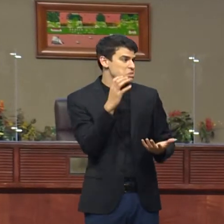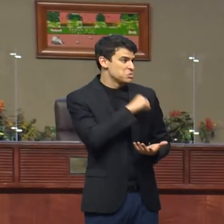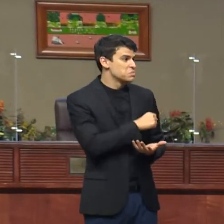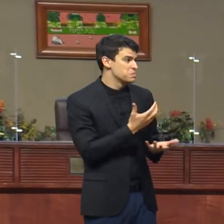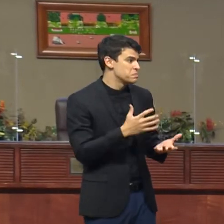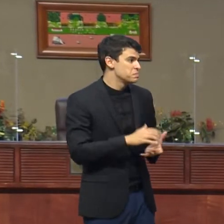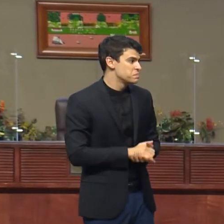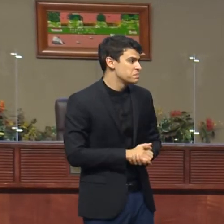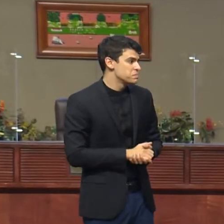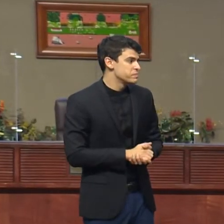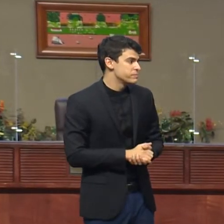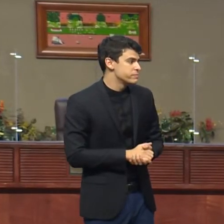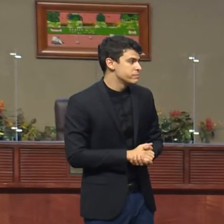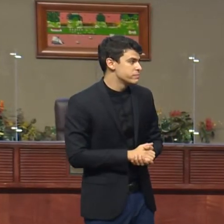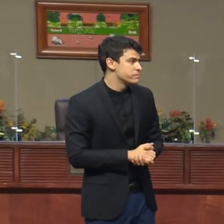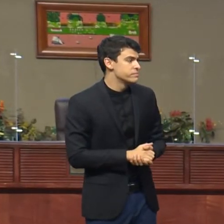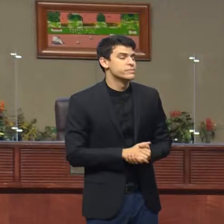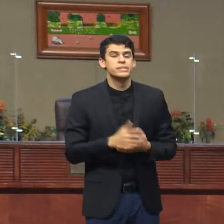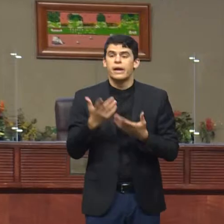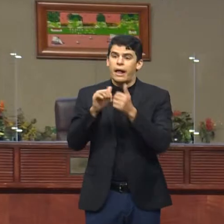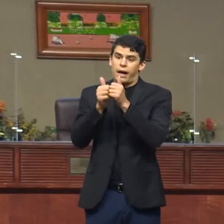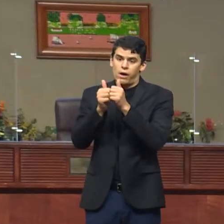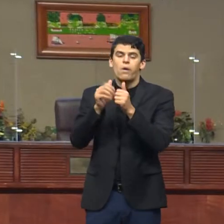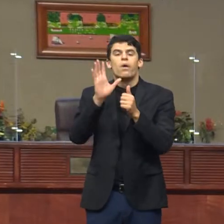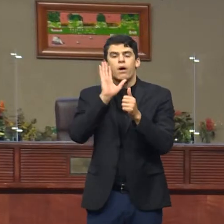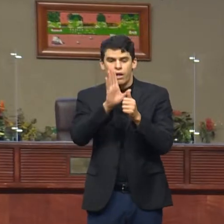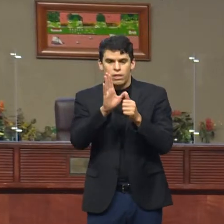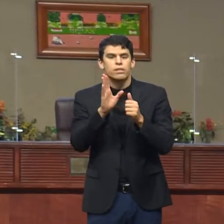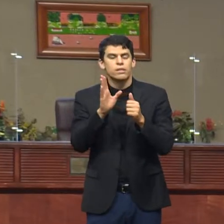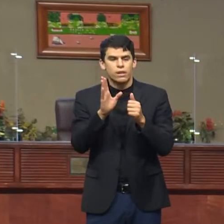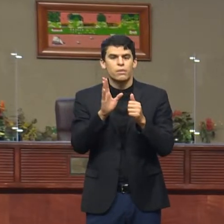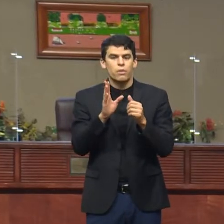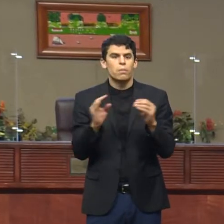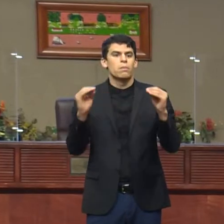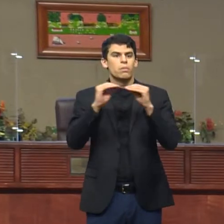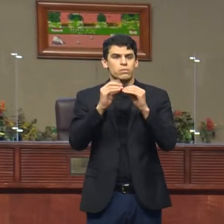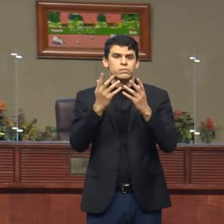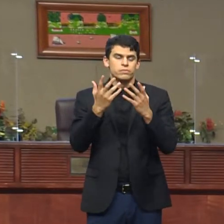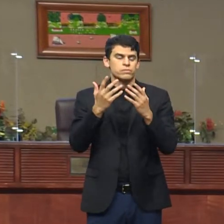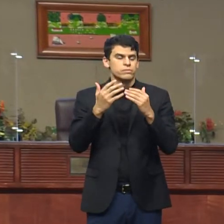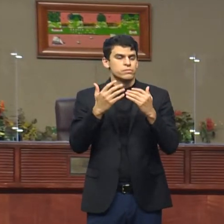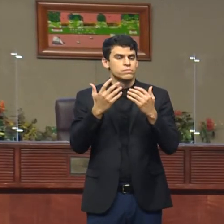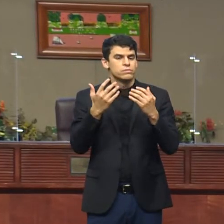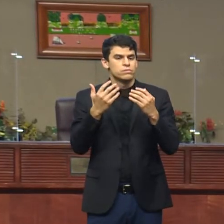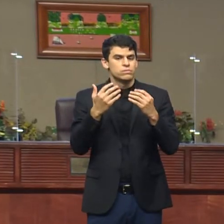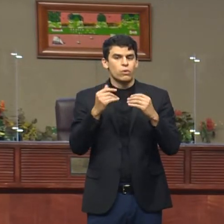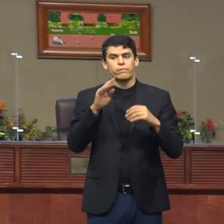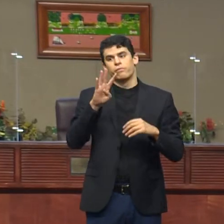So, and they will do that by lowering the age or expanding the criteria for who is eligible.